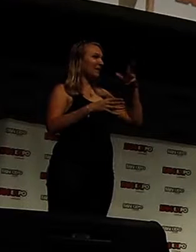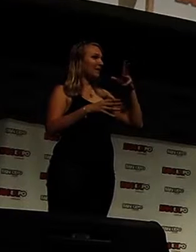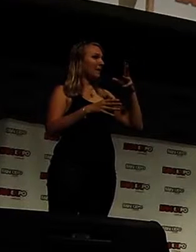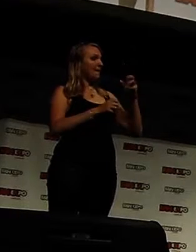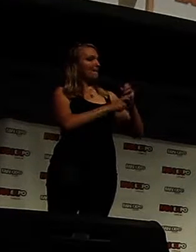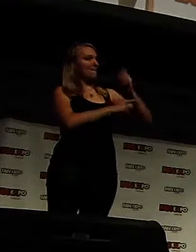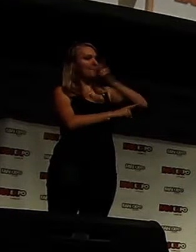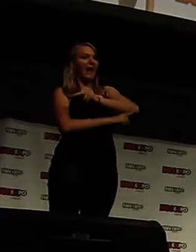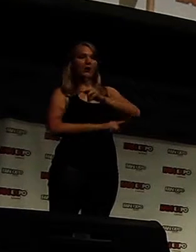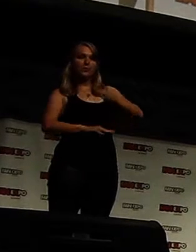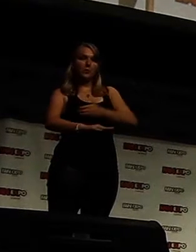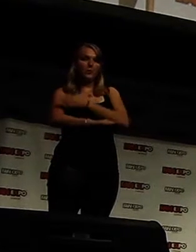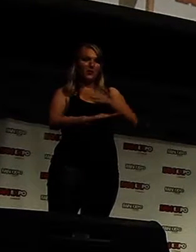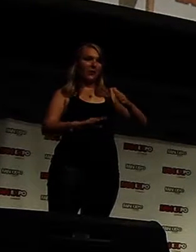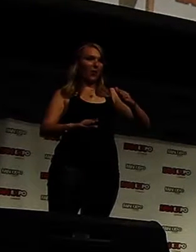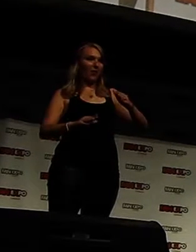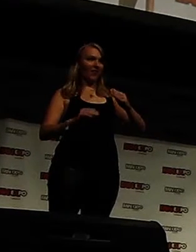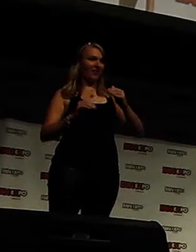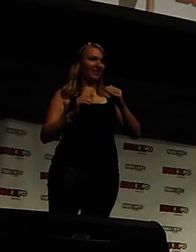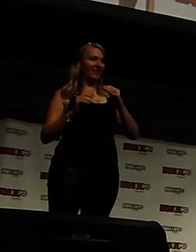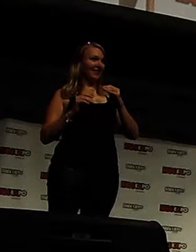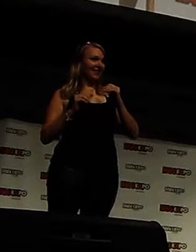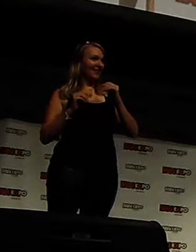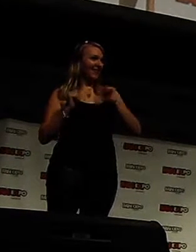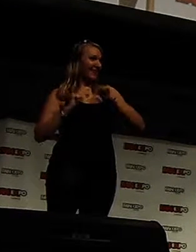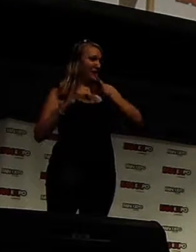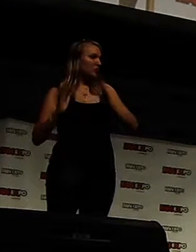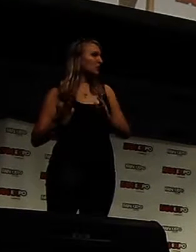theater. Oh.